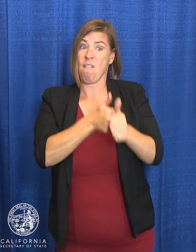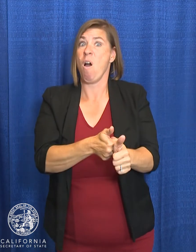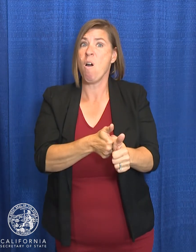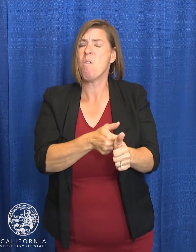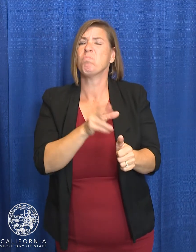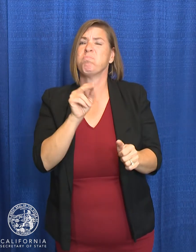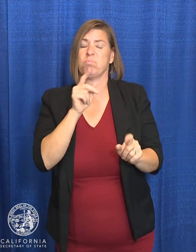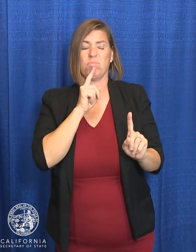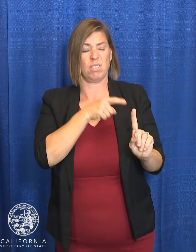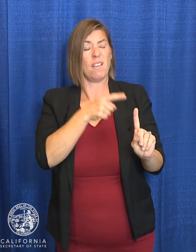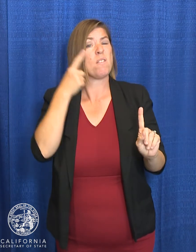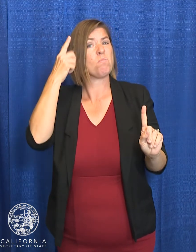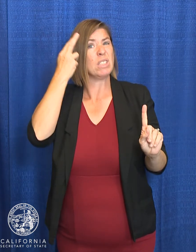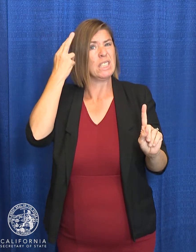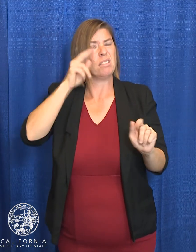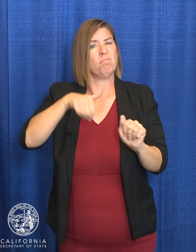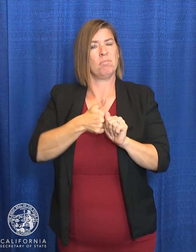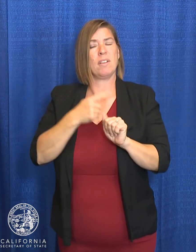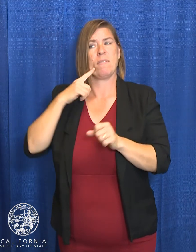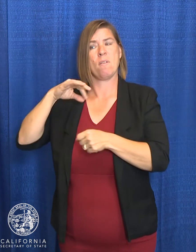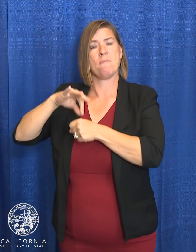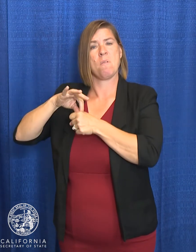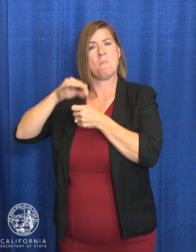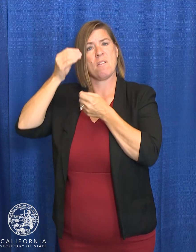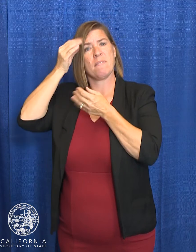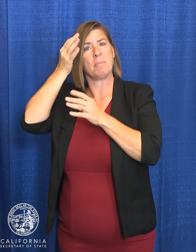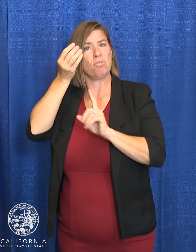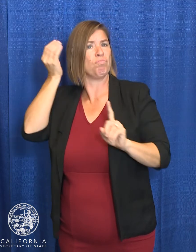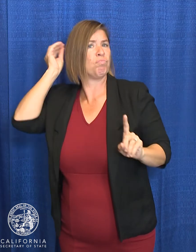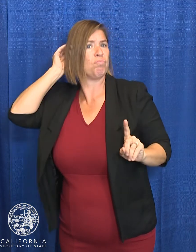the candidate and is shown for the information of the voters only.